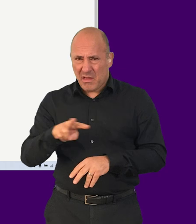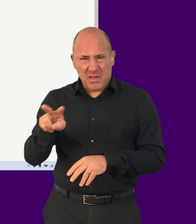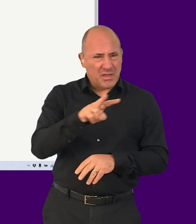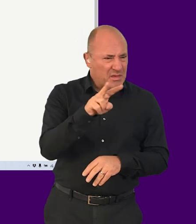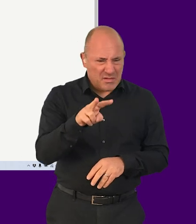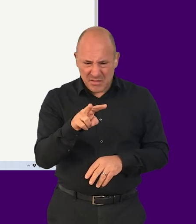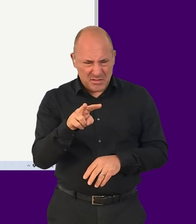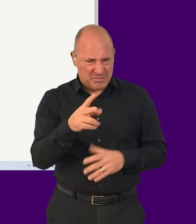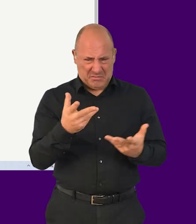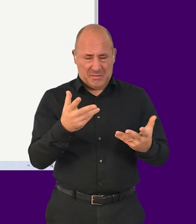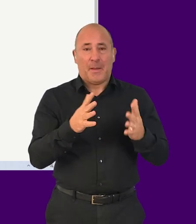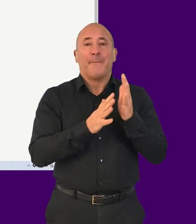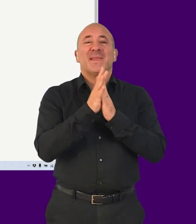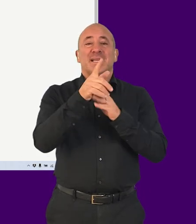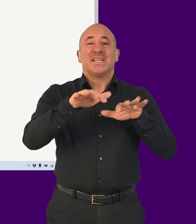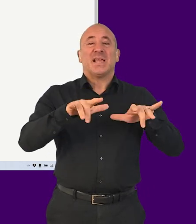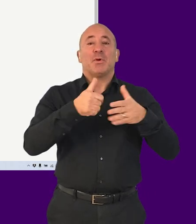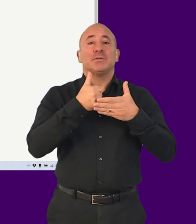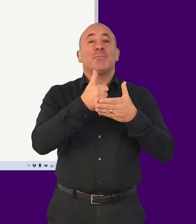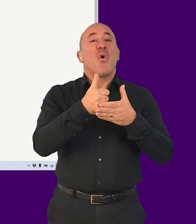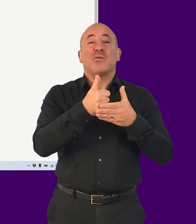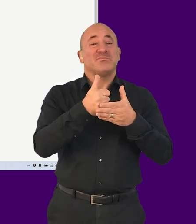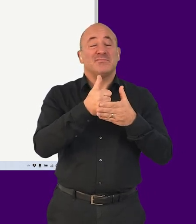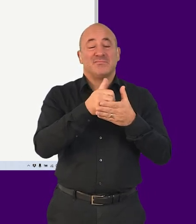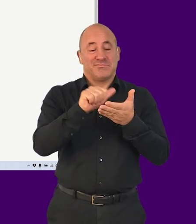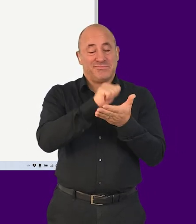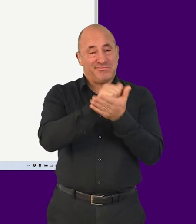any time, then keyboard support is not properly implemented.